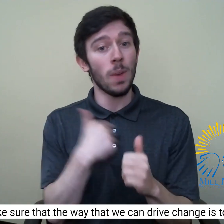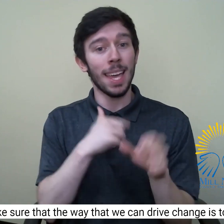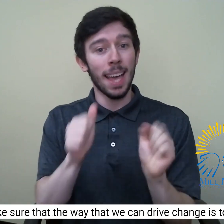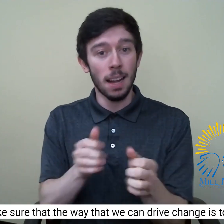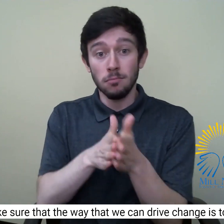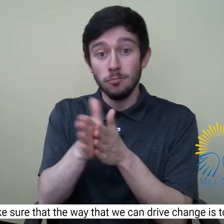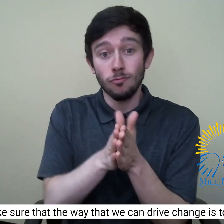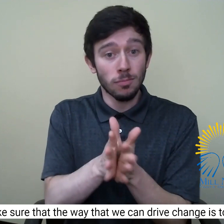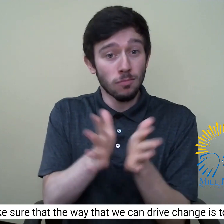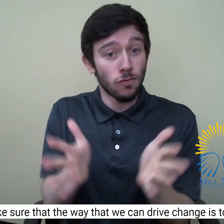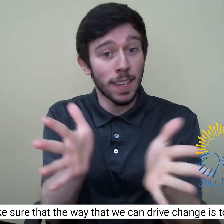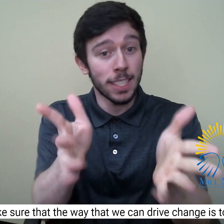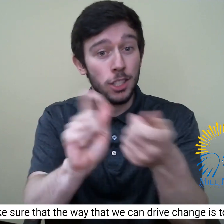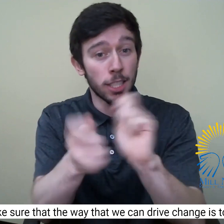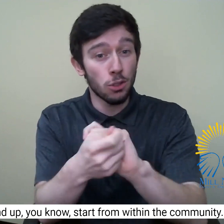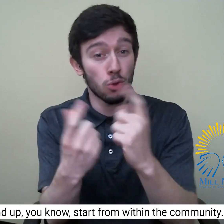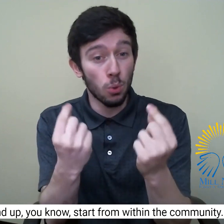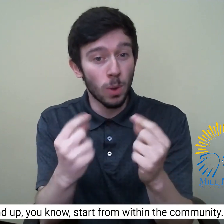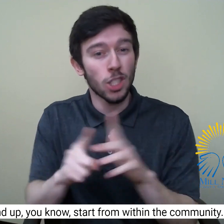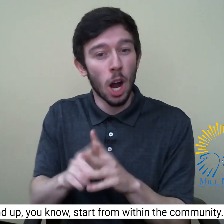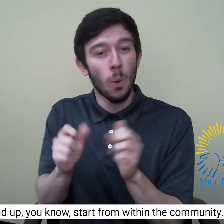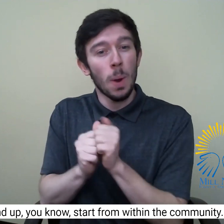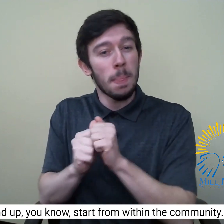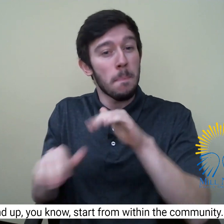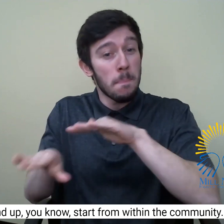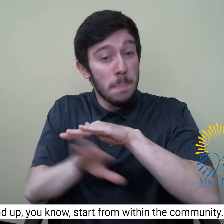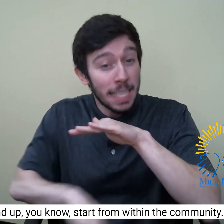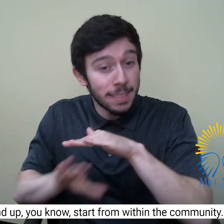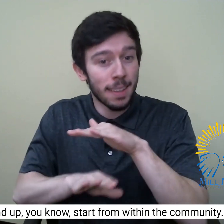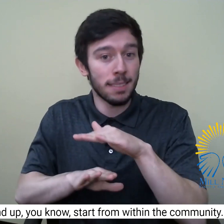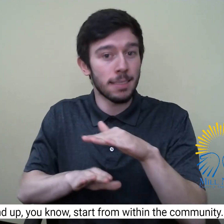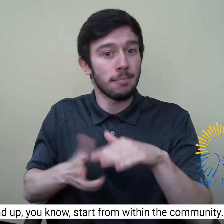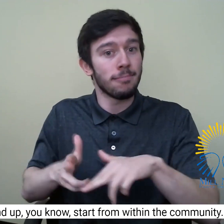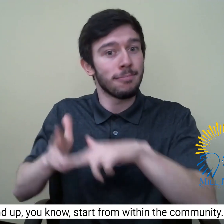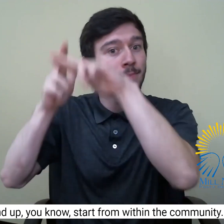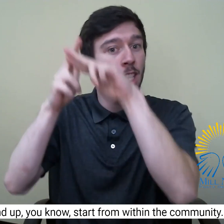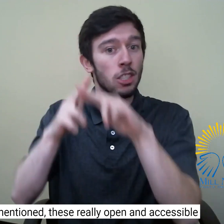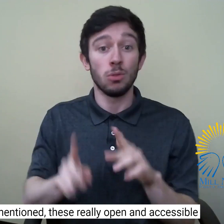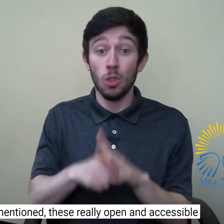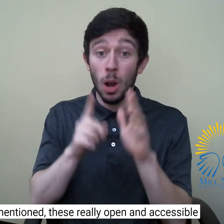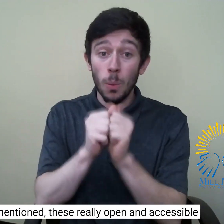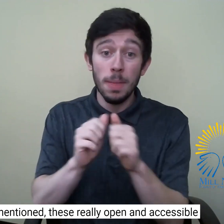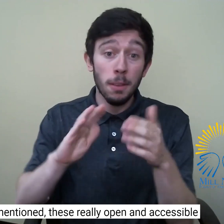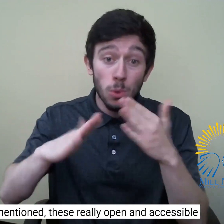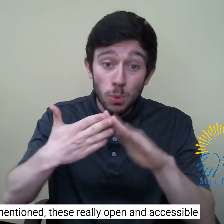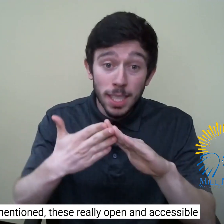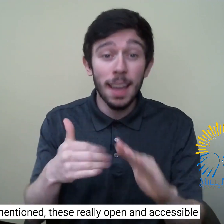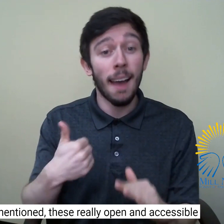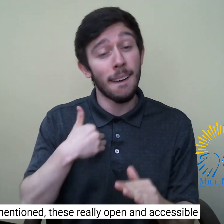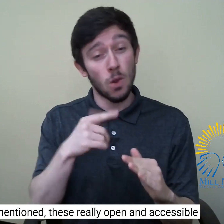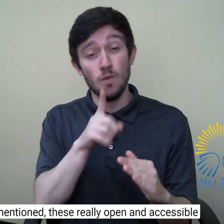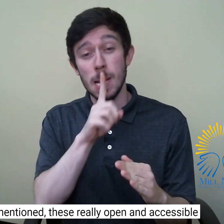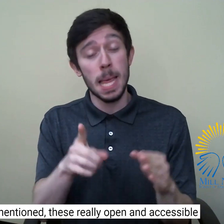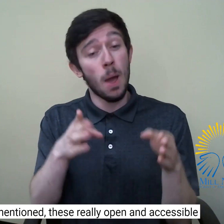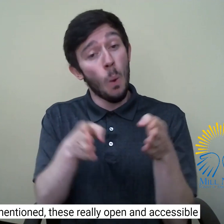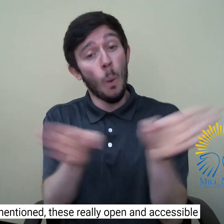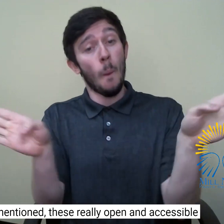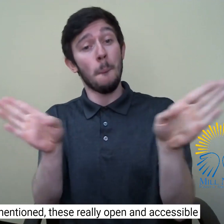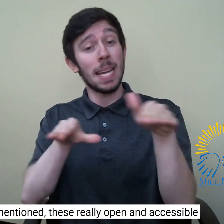drive change is to start from the ground up, start from within the community, have, as you mentioned, these really open and accessible